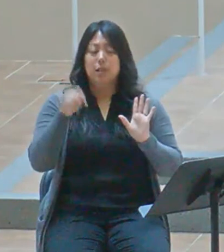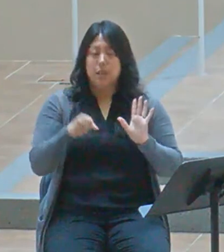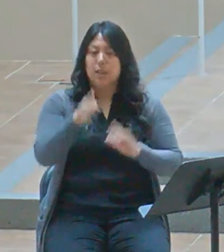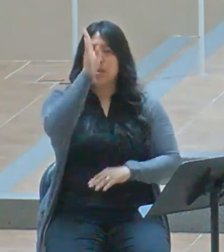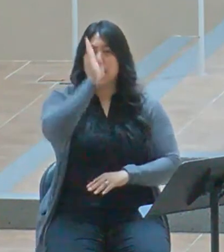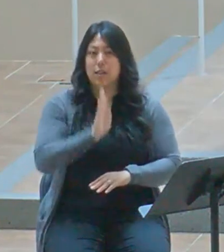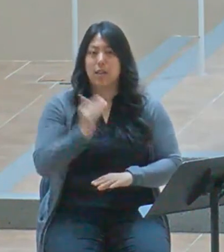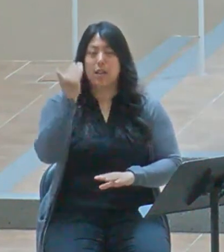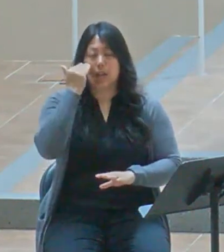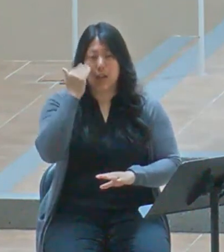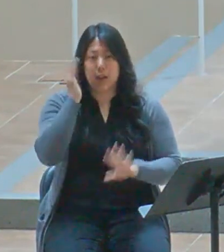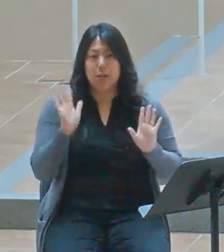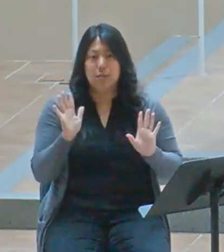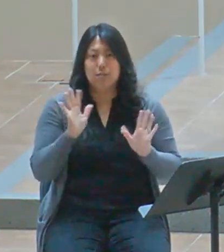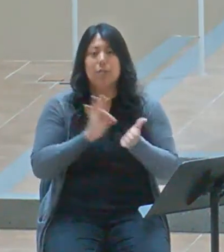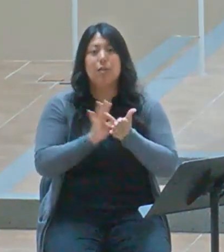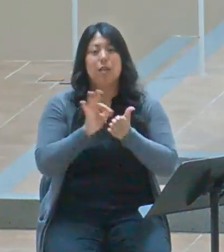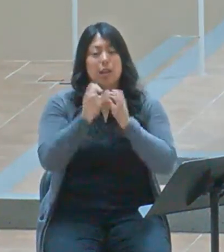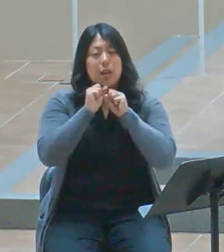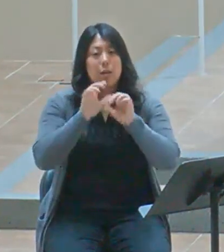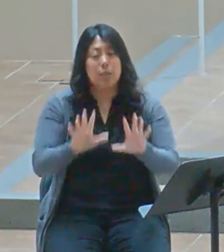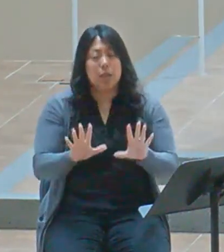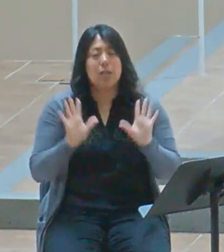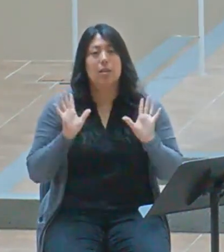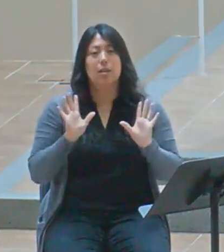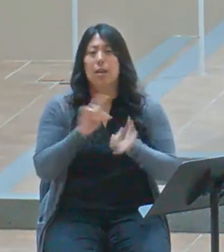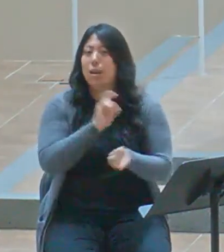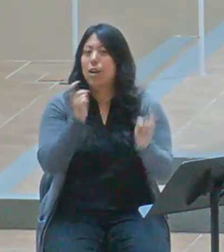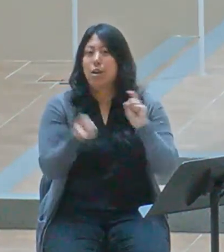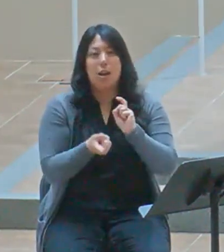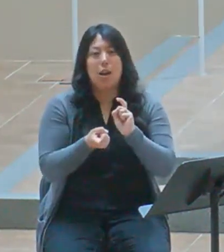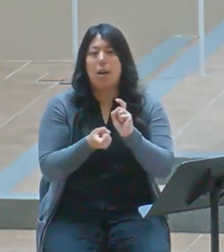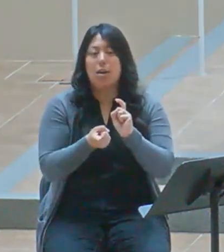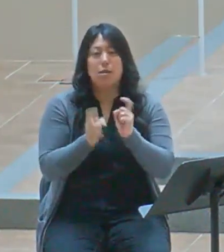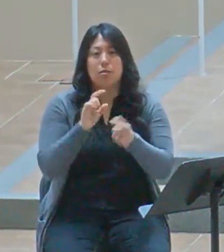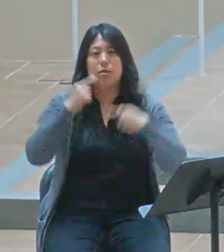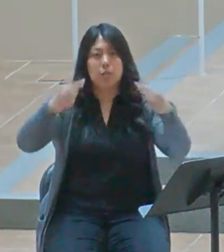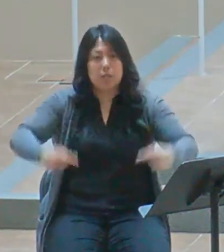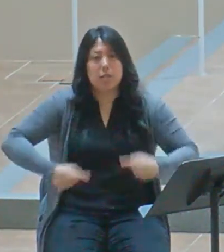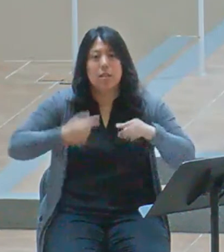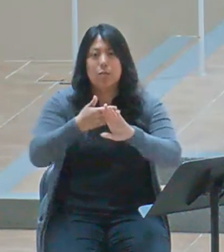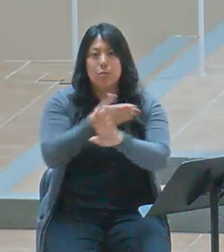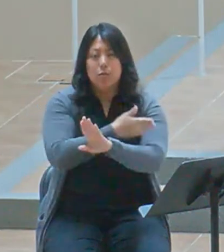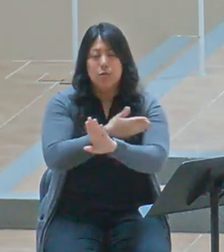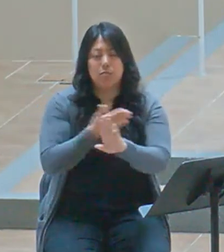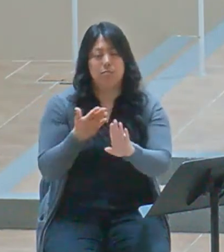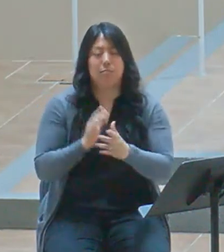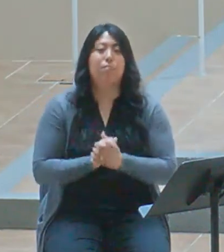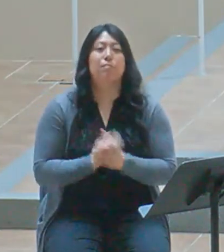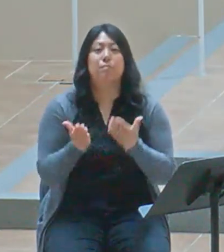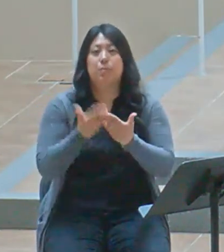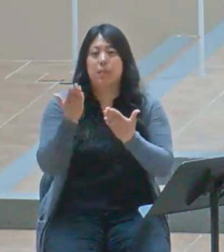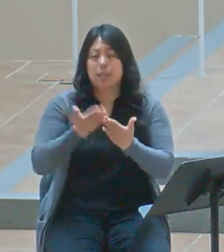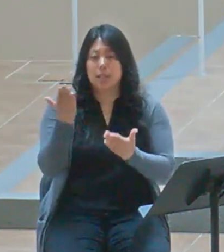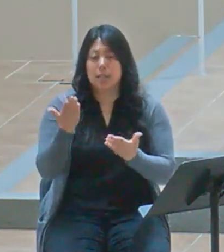Yes, God, I know. I'll count my blessings. I've changed many tires in my life.